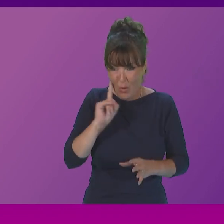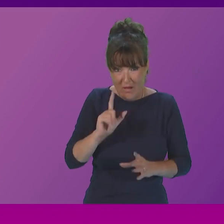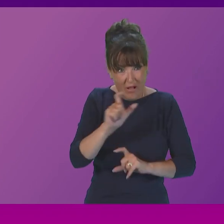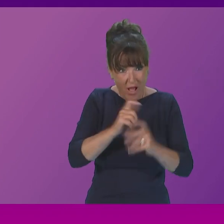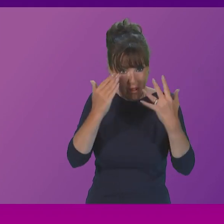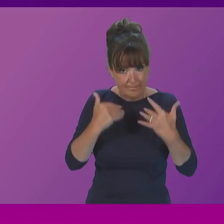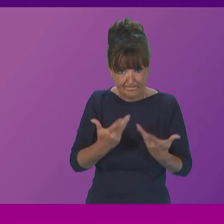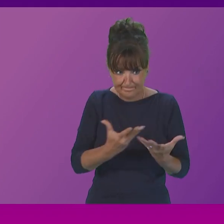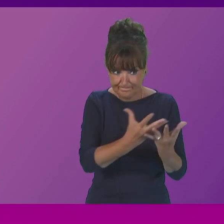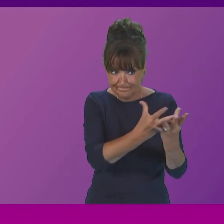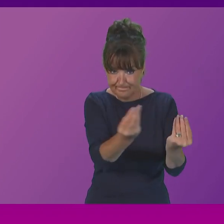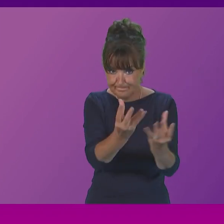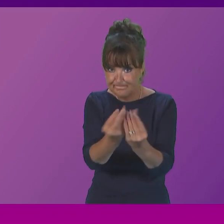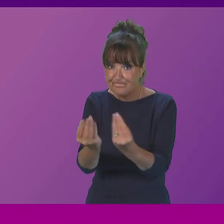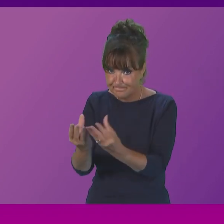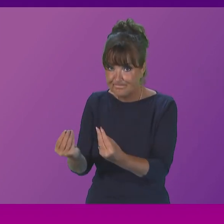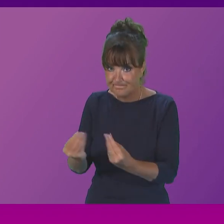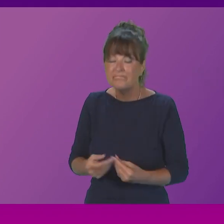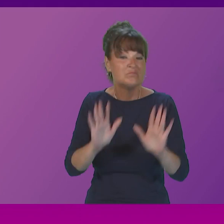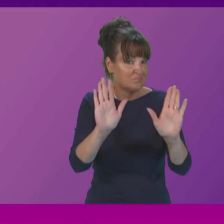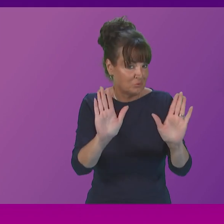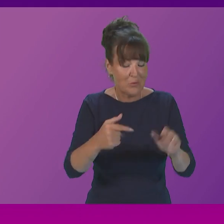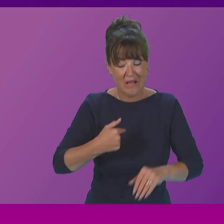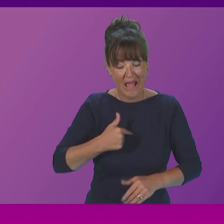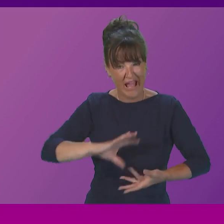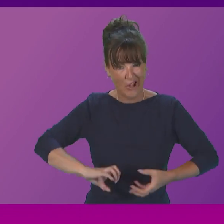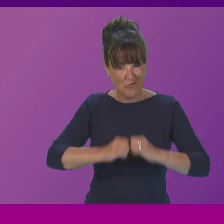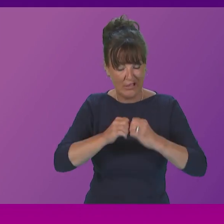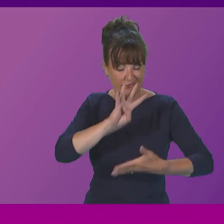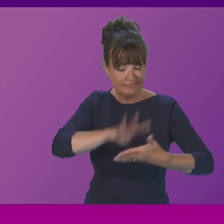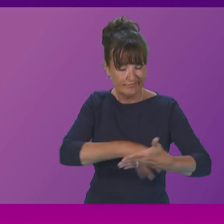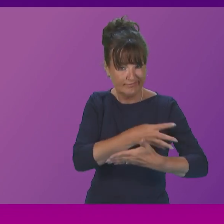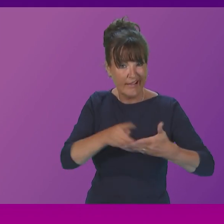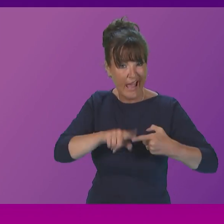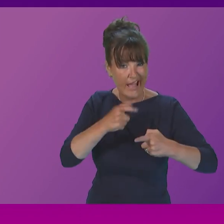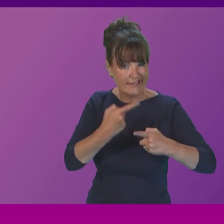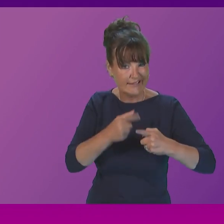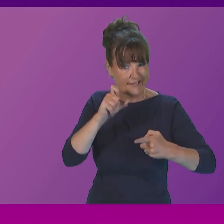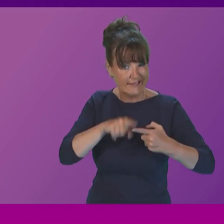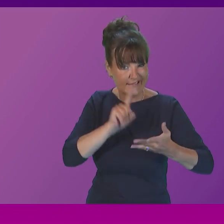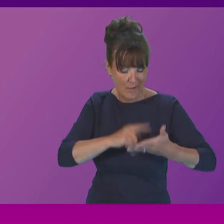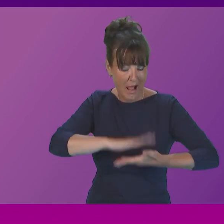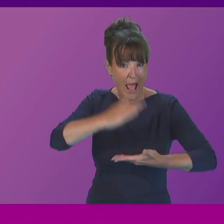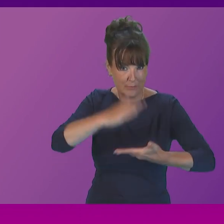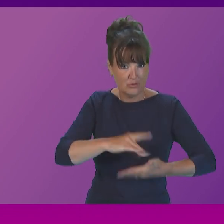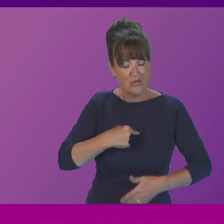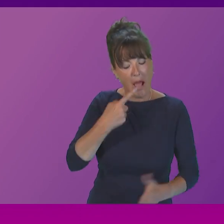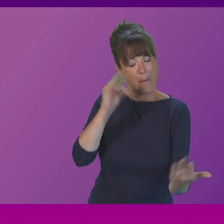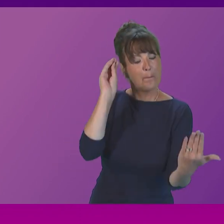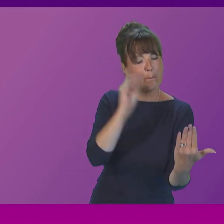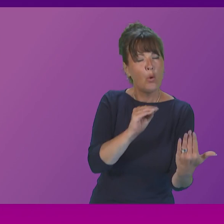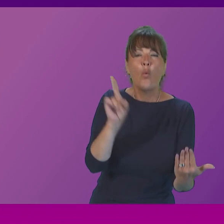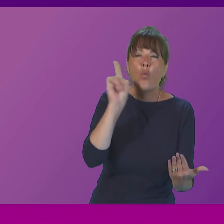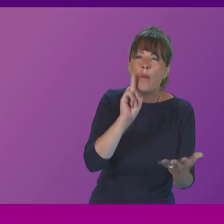missing. So I had an Excel spreadsheet on my laptop, which was the women of colour that I know and